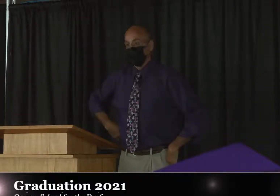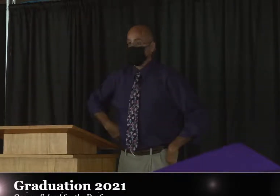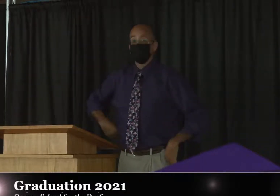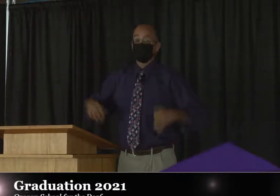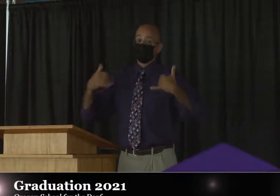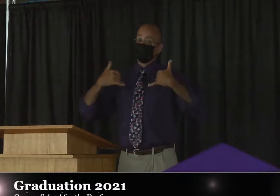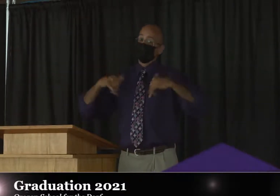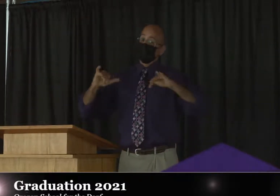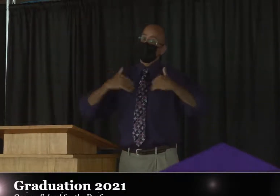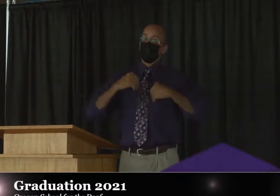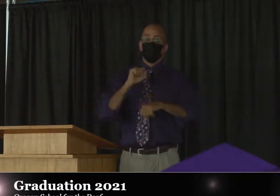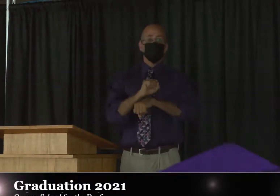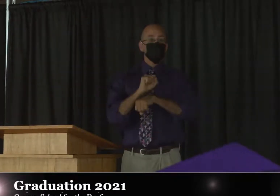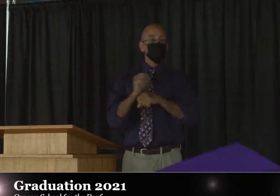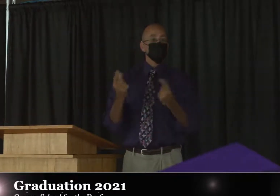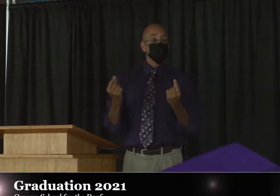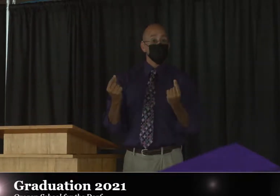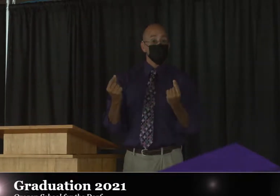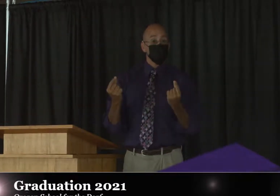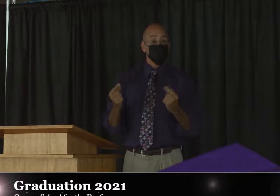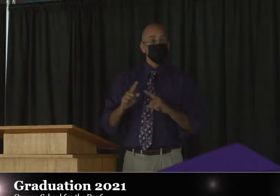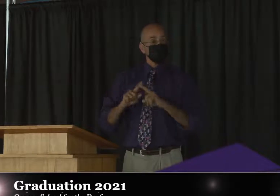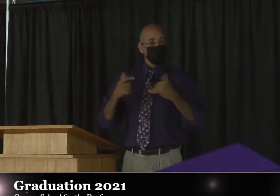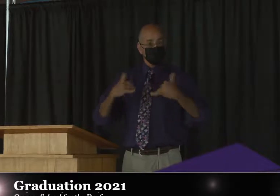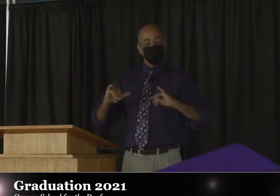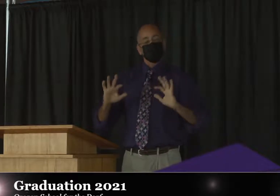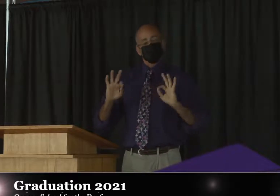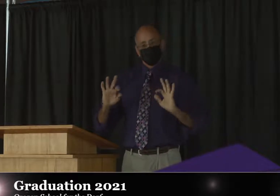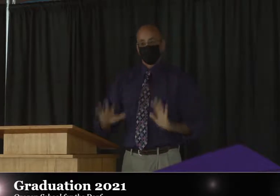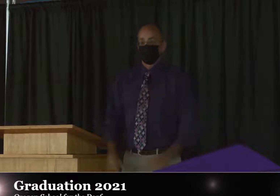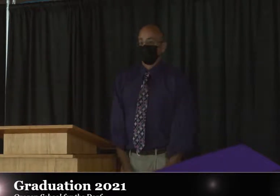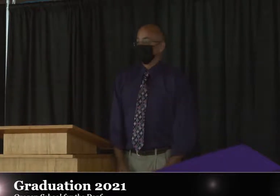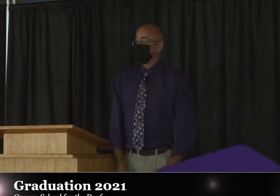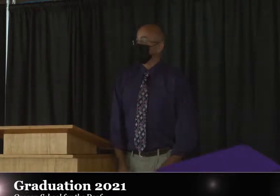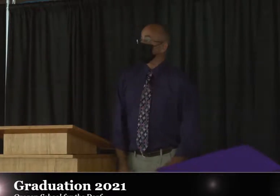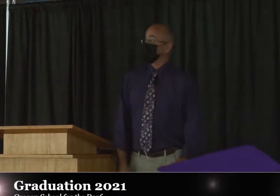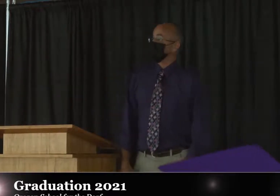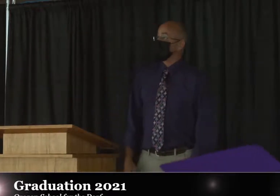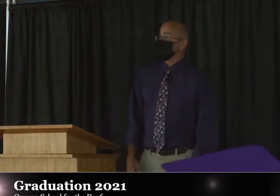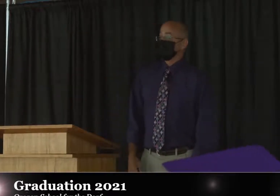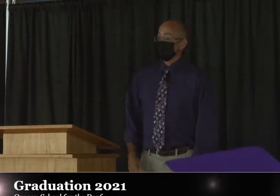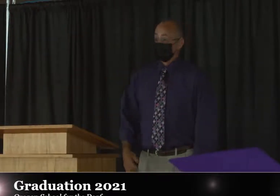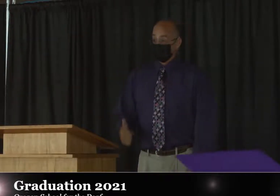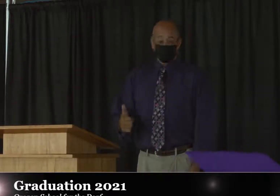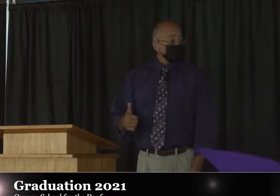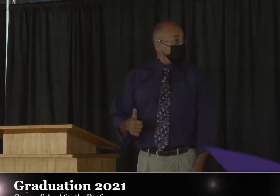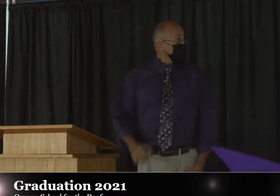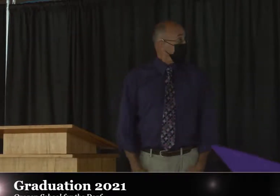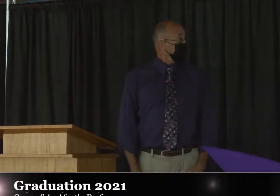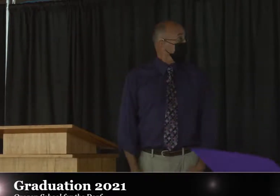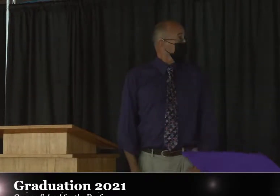they got you here. So it takes a lot of work.